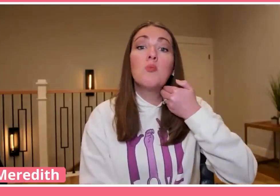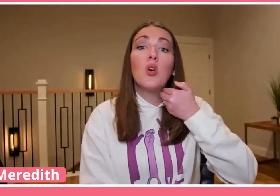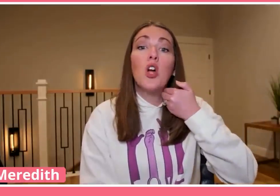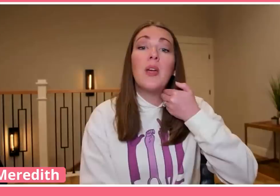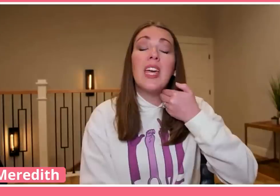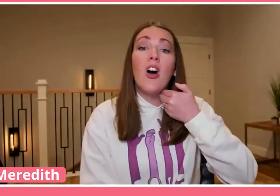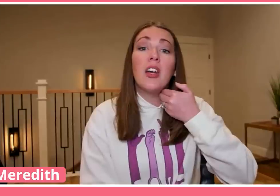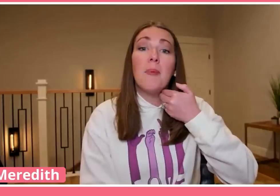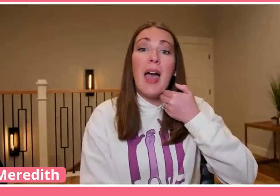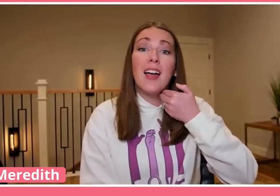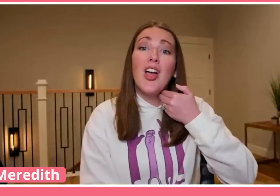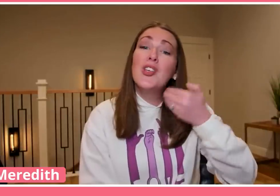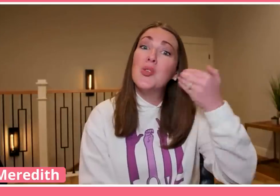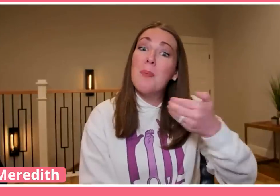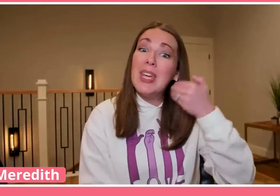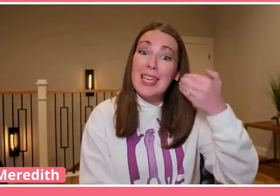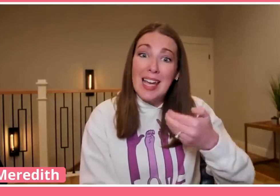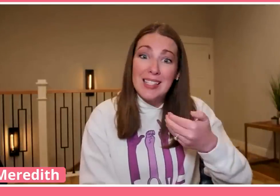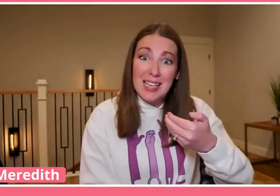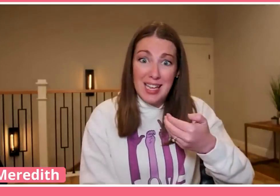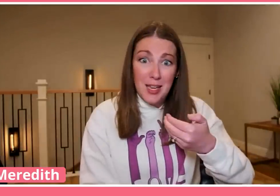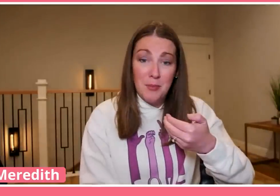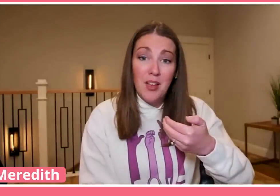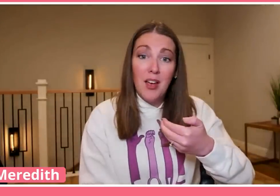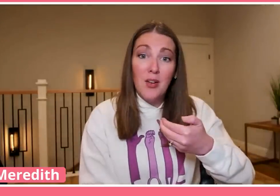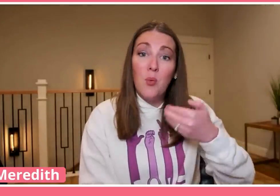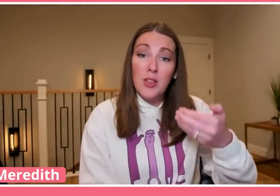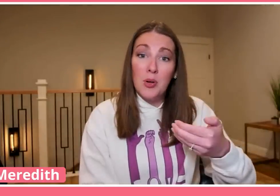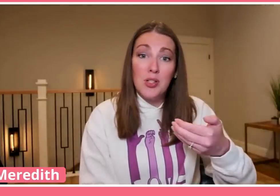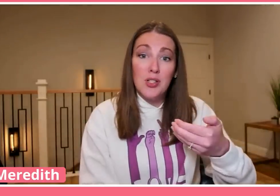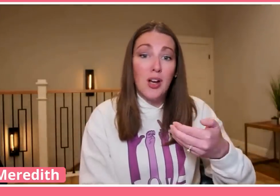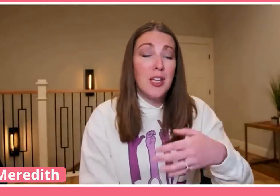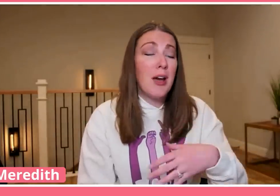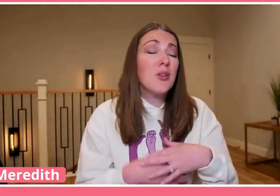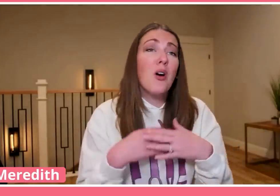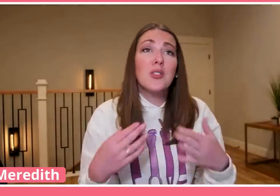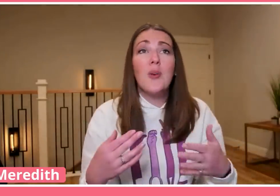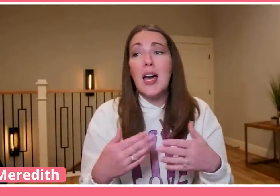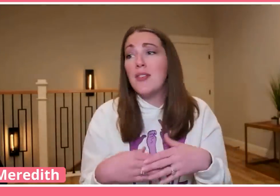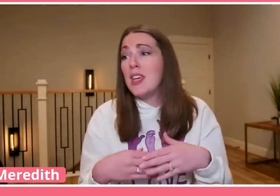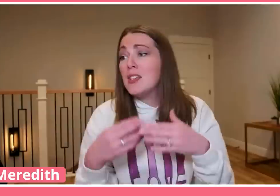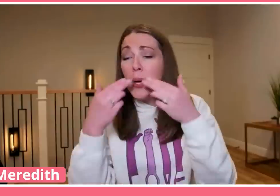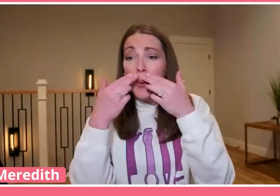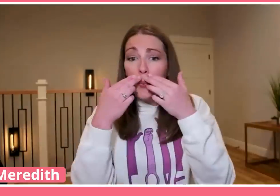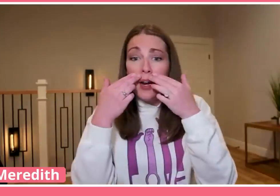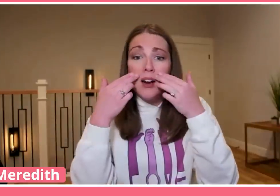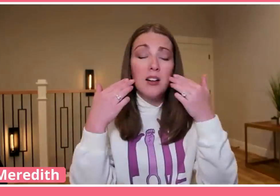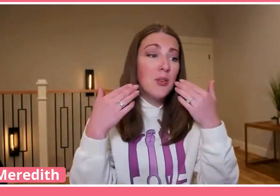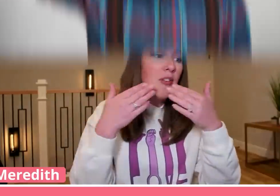more going on in the back. So it's a big guessing game of what the person's talking about. You also have things where you have